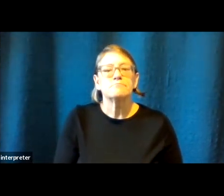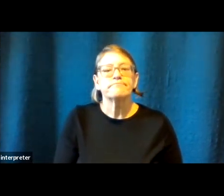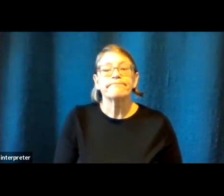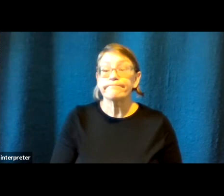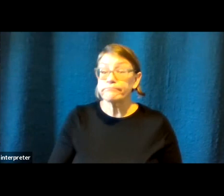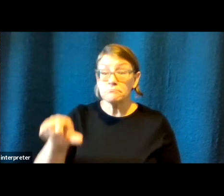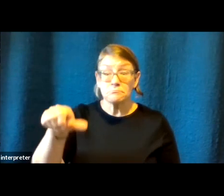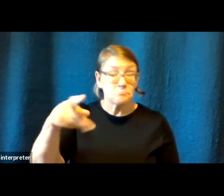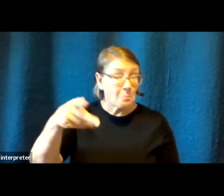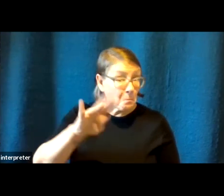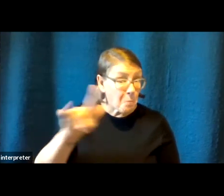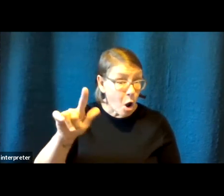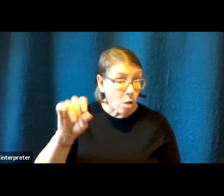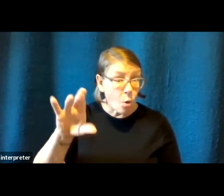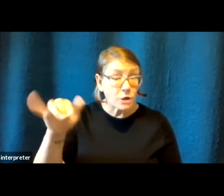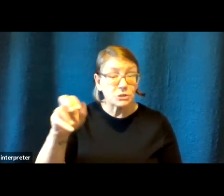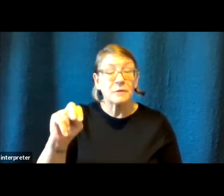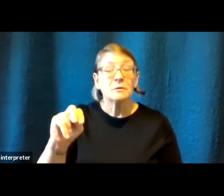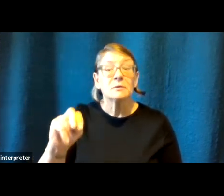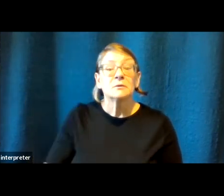Any news from Paul or Jen?